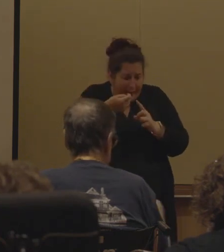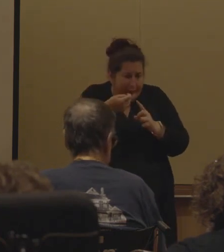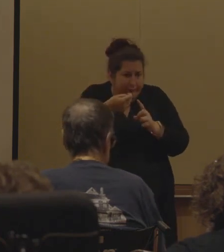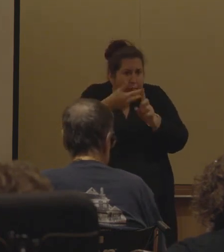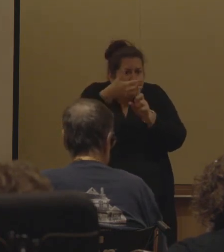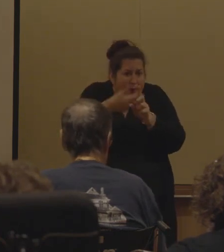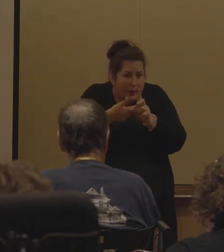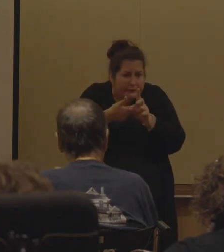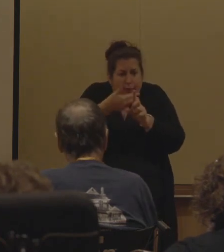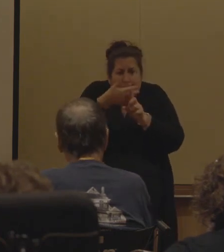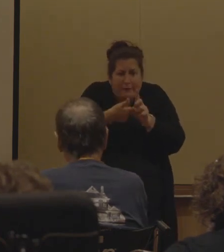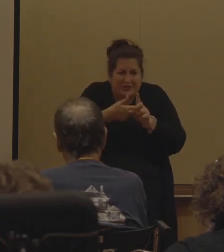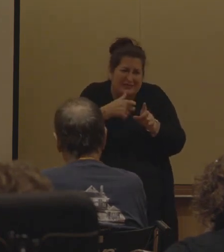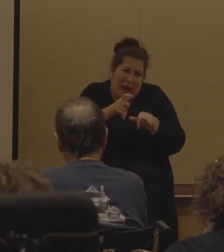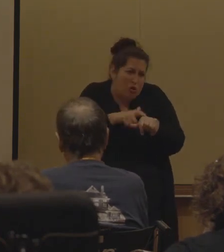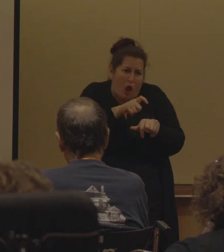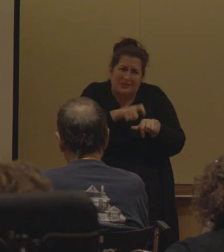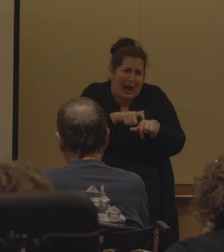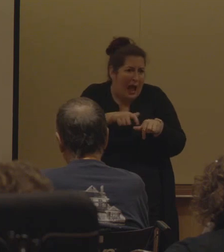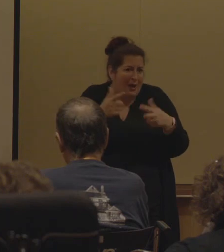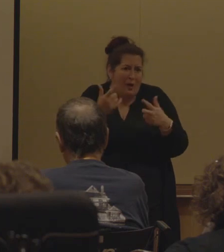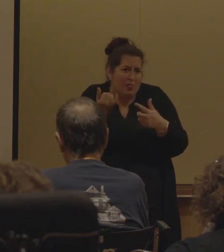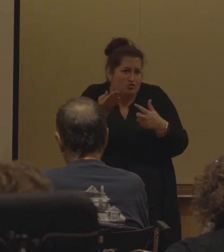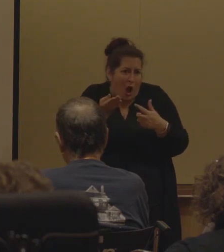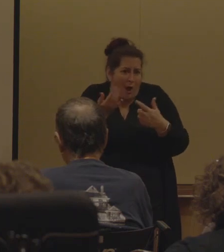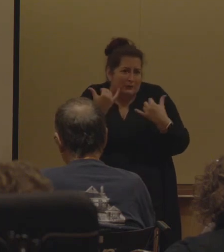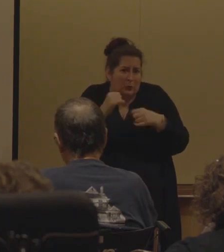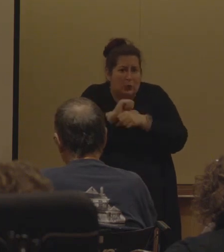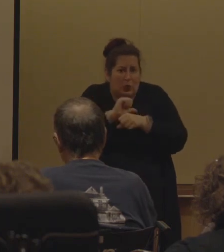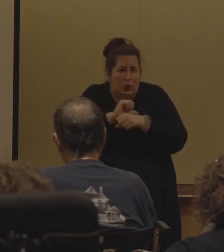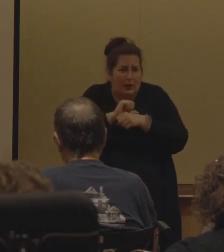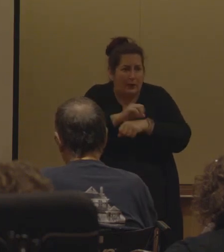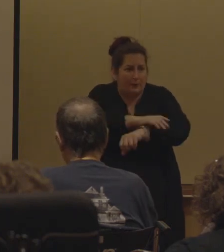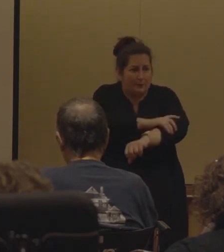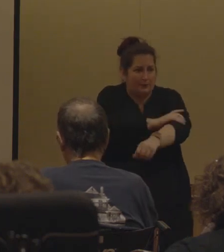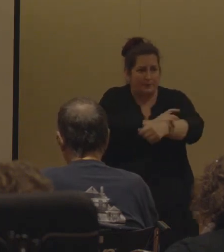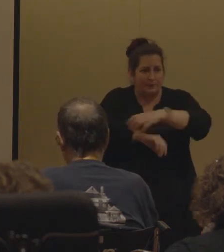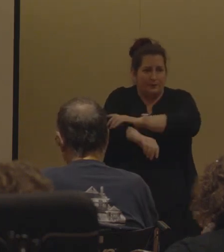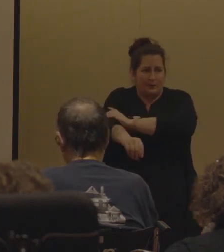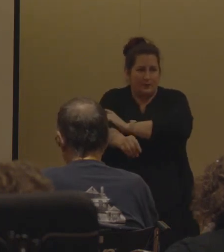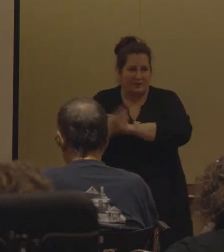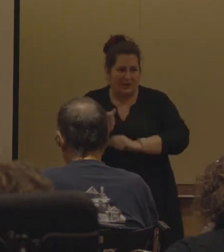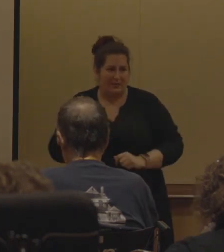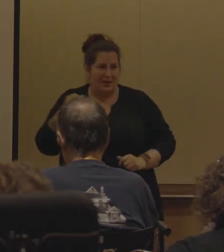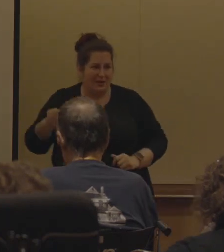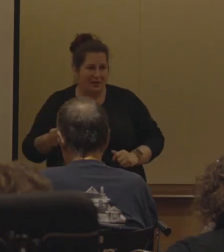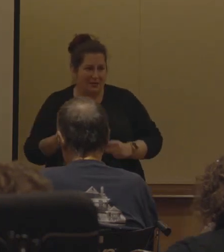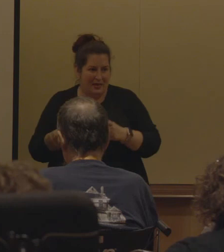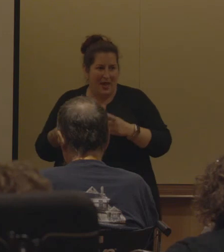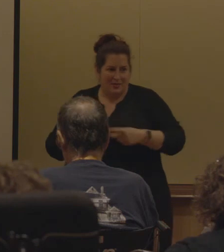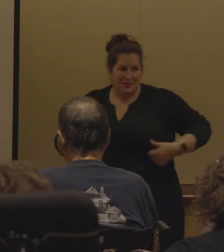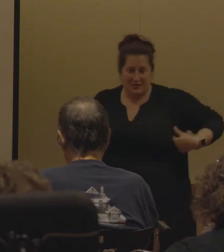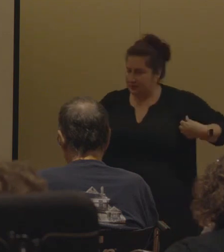over 3 months. It hasn't been that long since I've been on the job. And they already have something in place when I'm done. I already asked